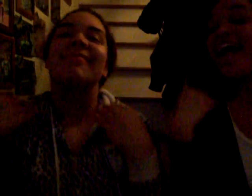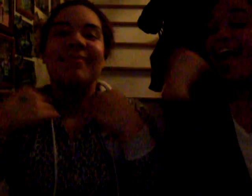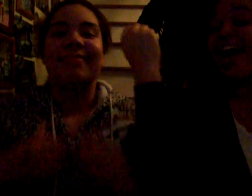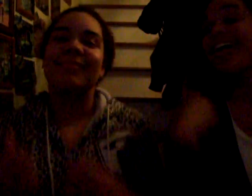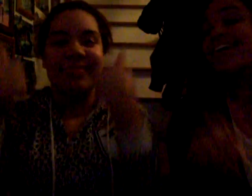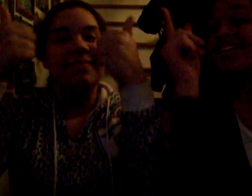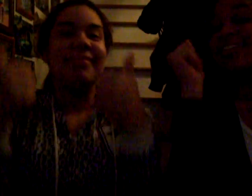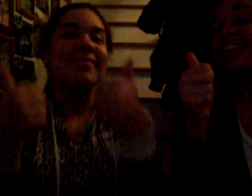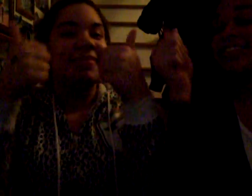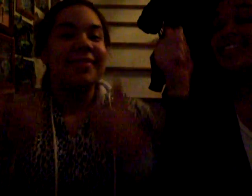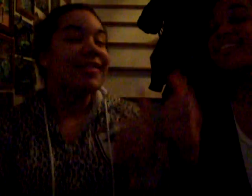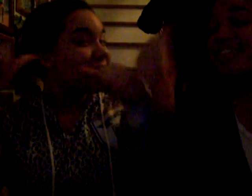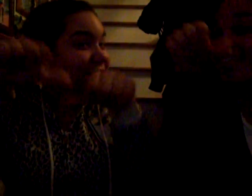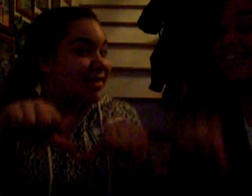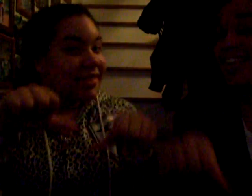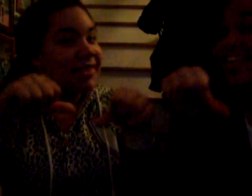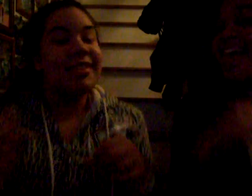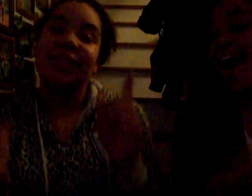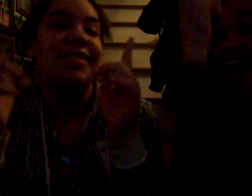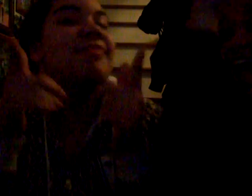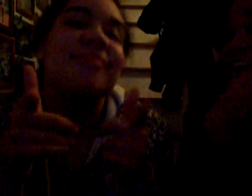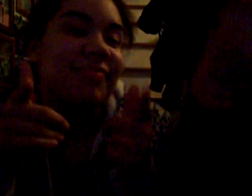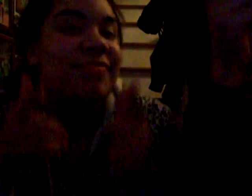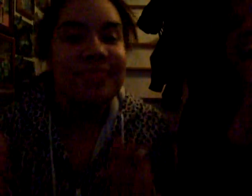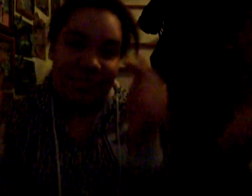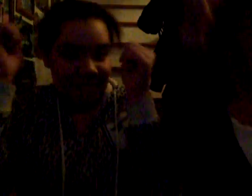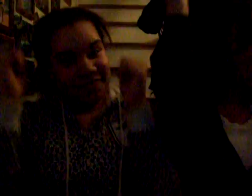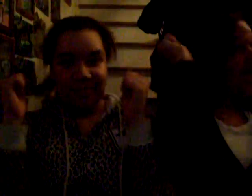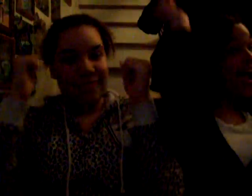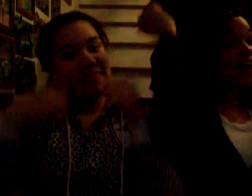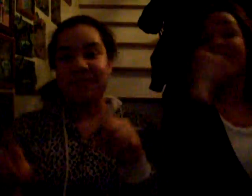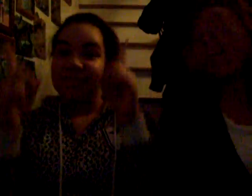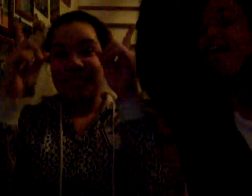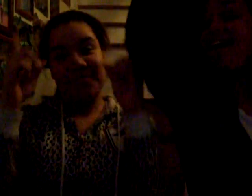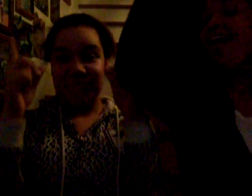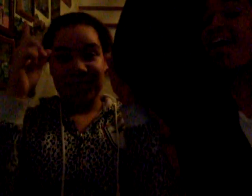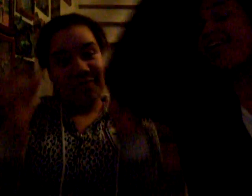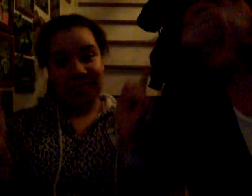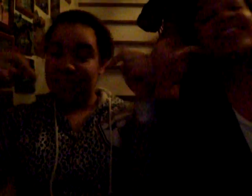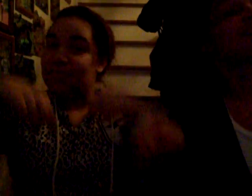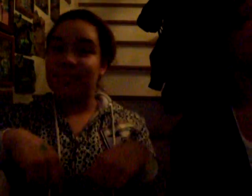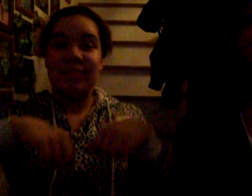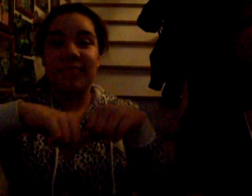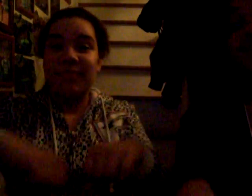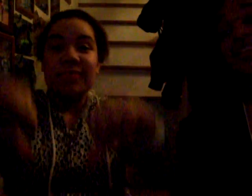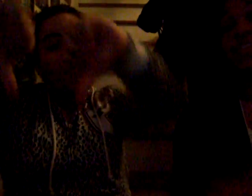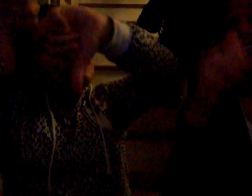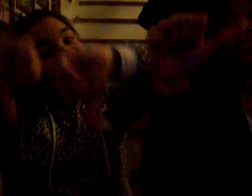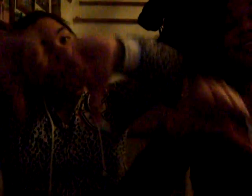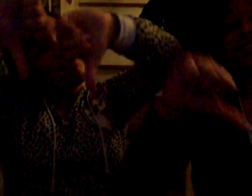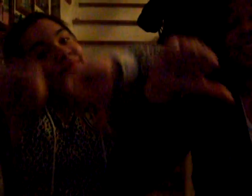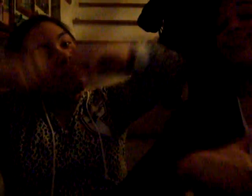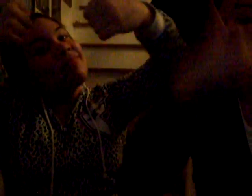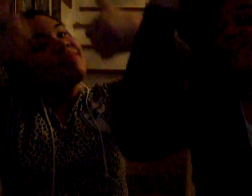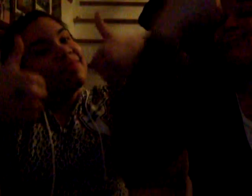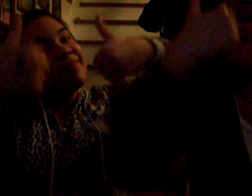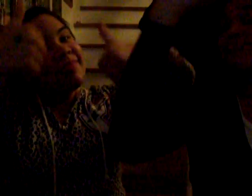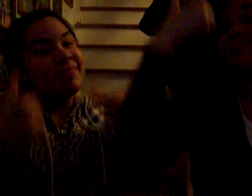cold Cause You're yes then you're no You're in then you're out You're up then you're down You're wrong when it's right